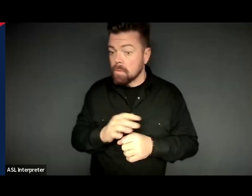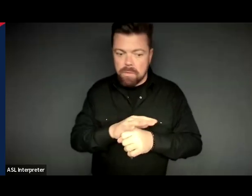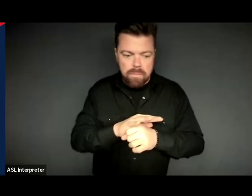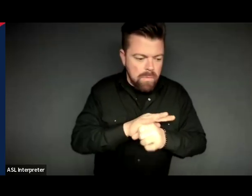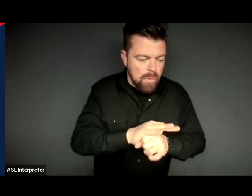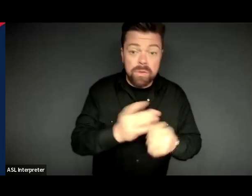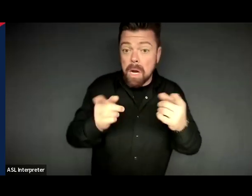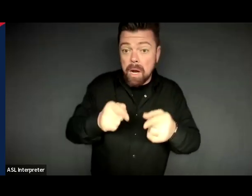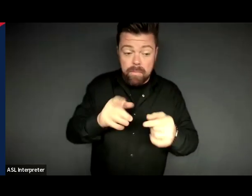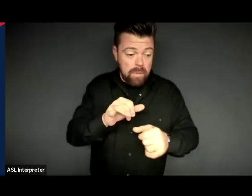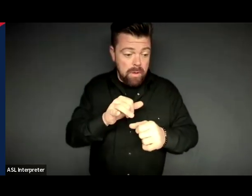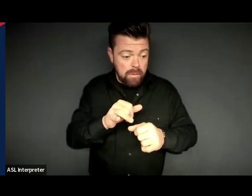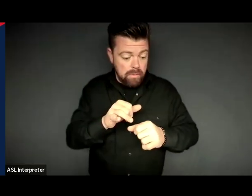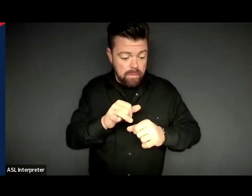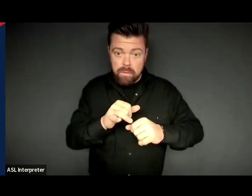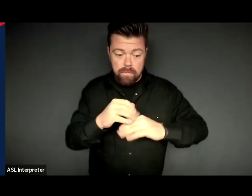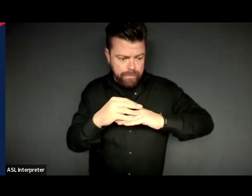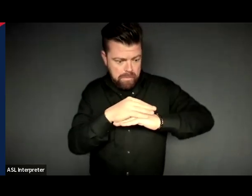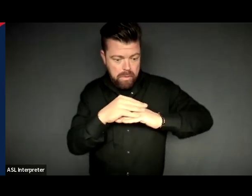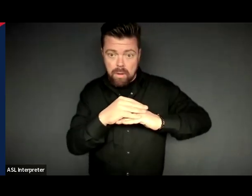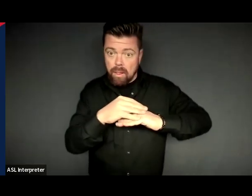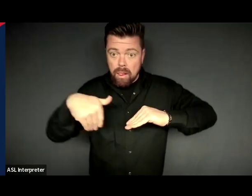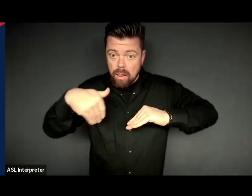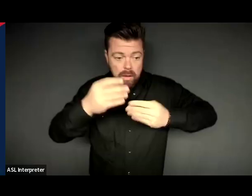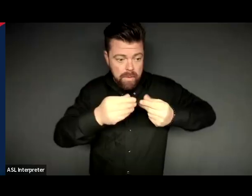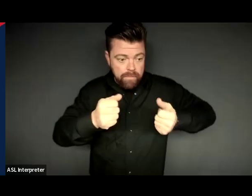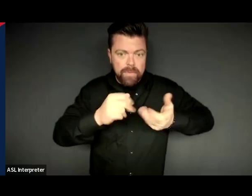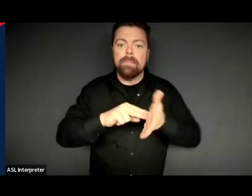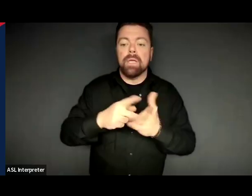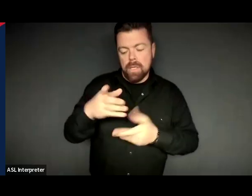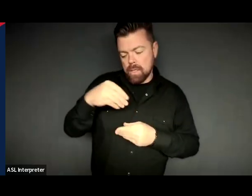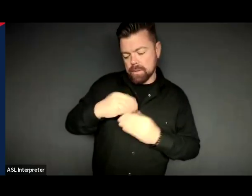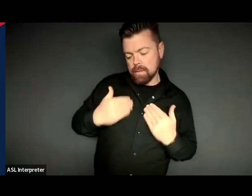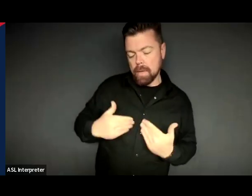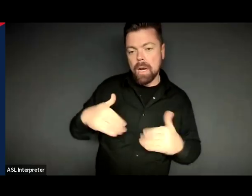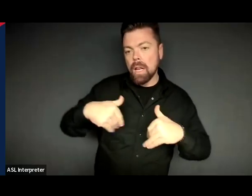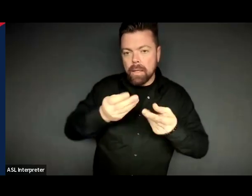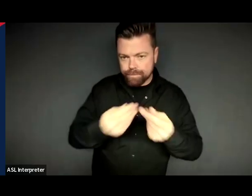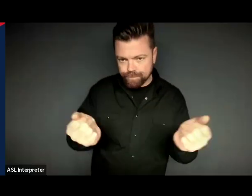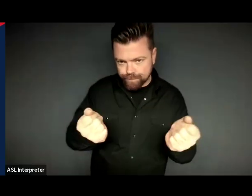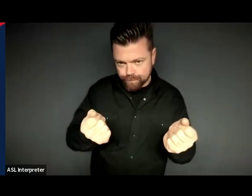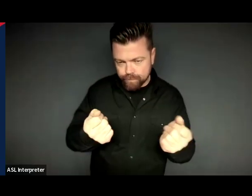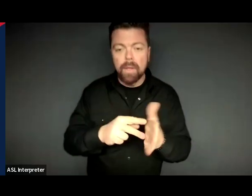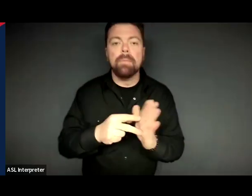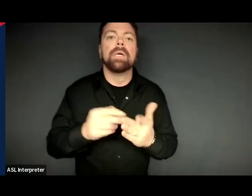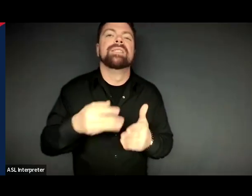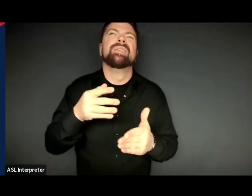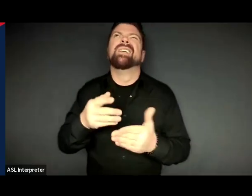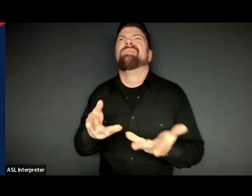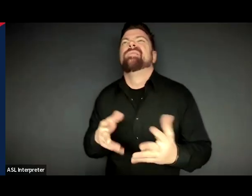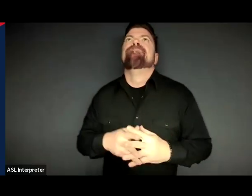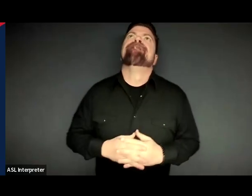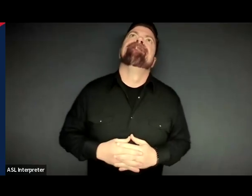spot has not gone away, your internal body has not yet healed. So sometimes that can be kind of a bit of a